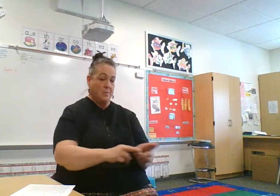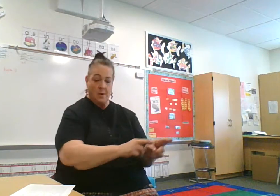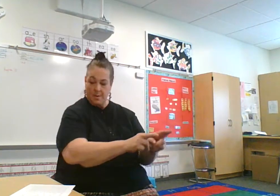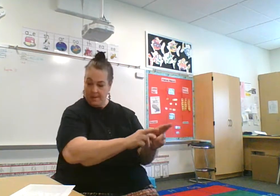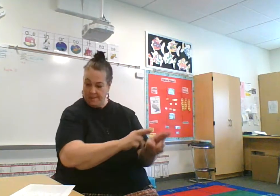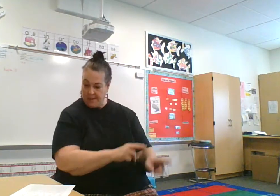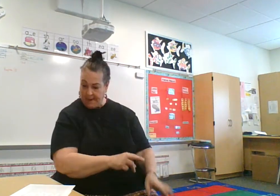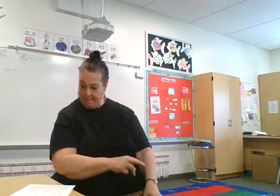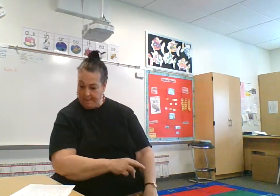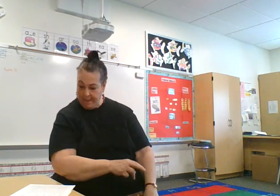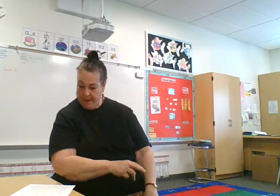Road. Okay.